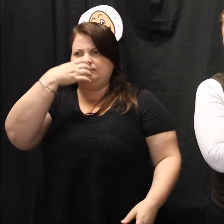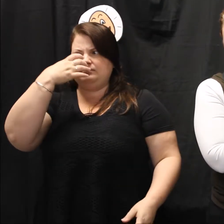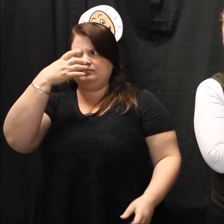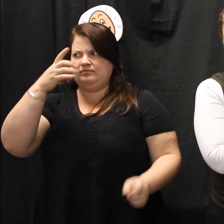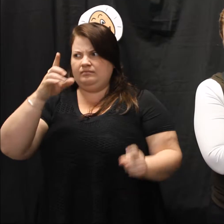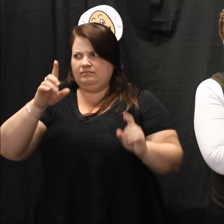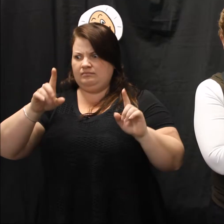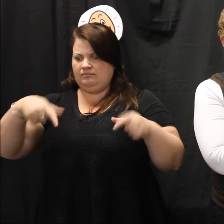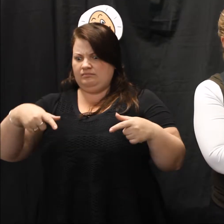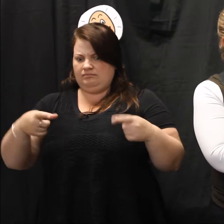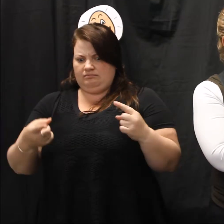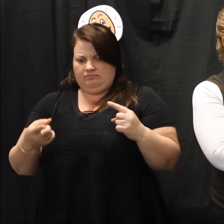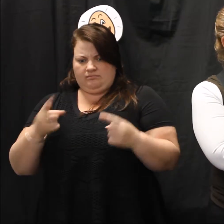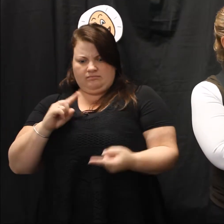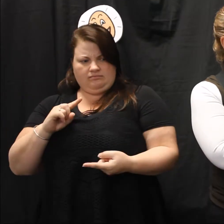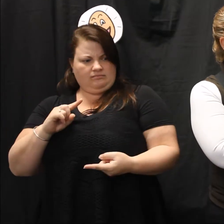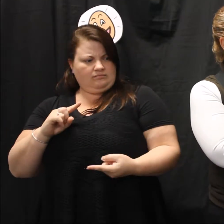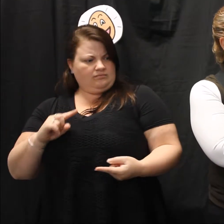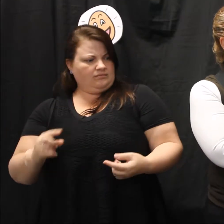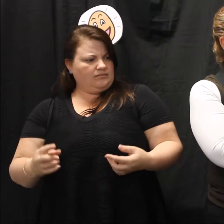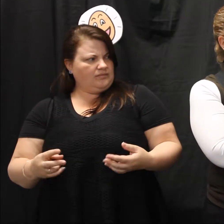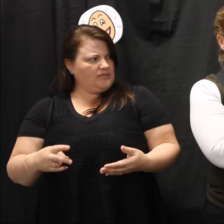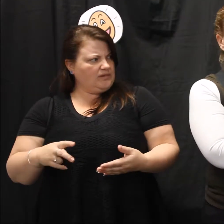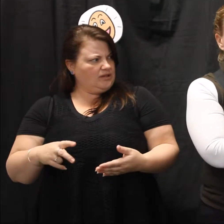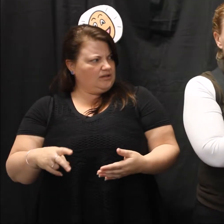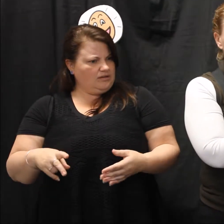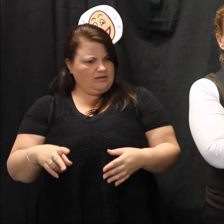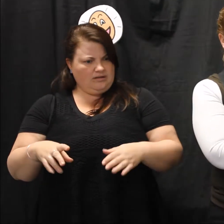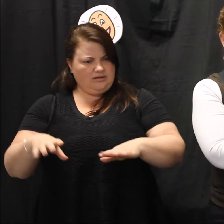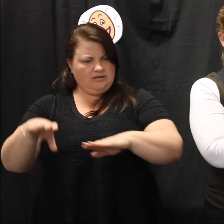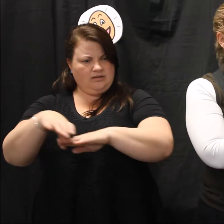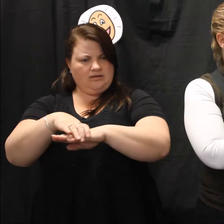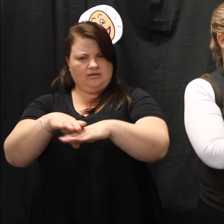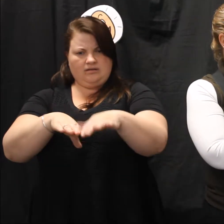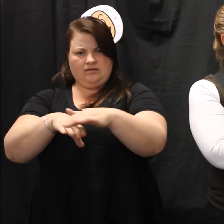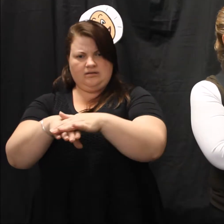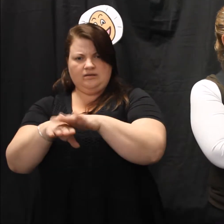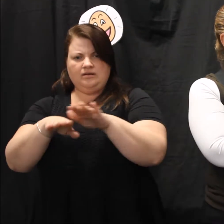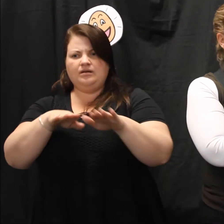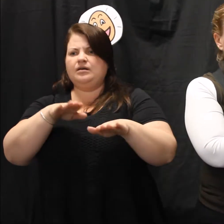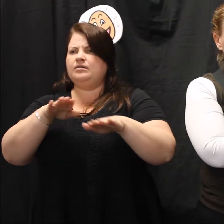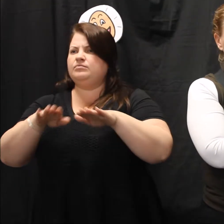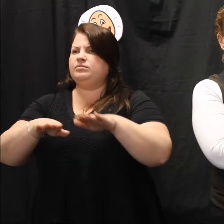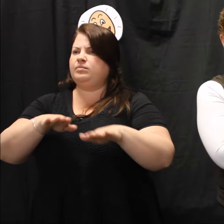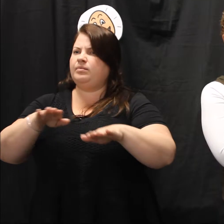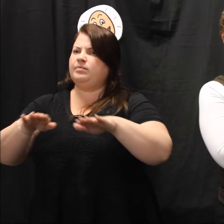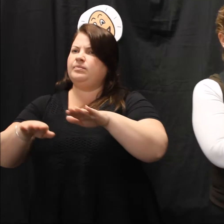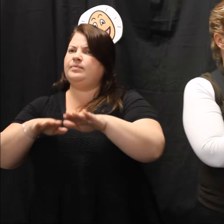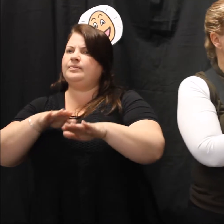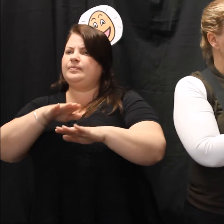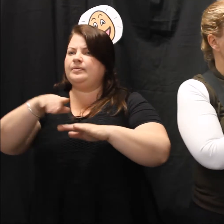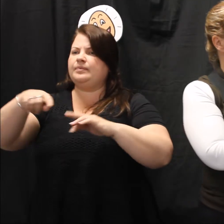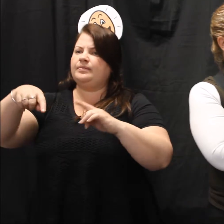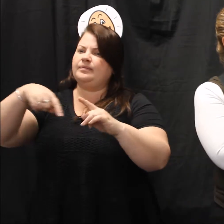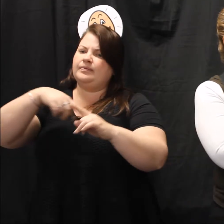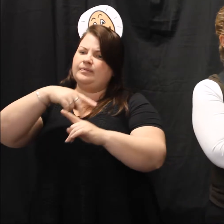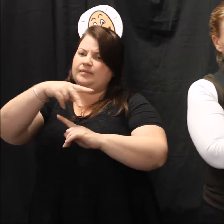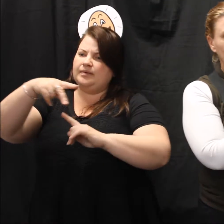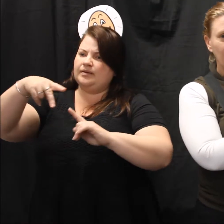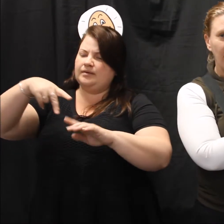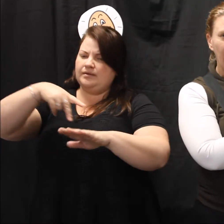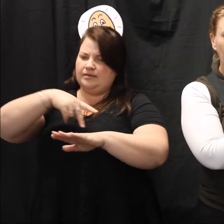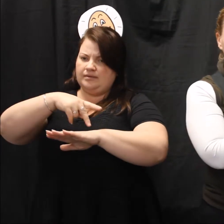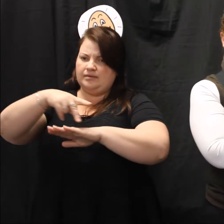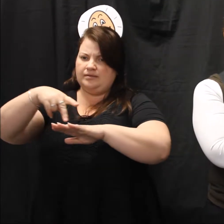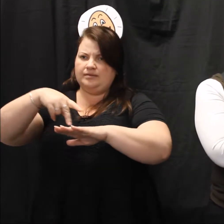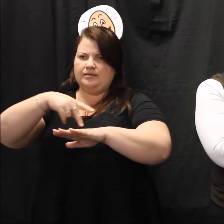amazing thing. His hooves had started shuffling making circles on the ground.